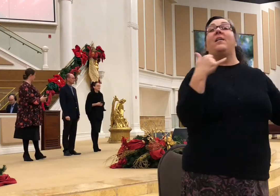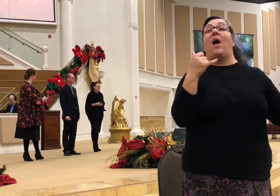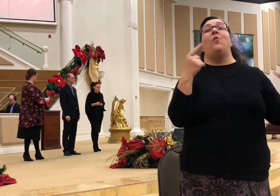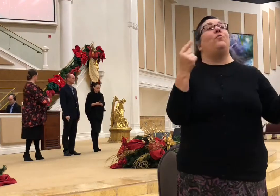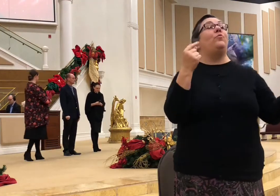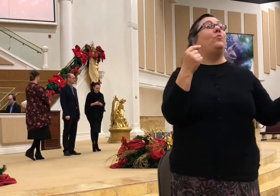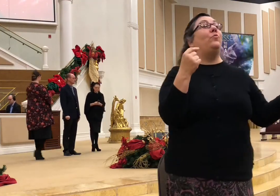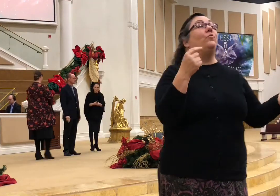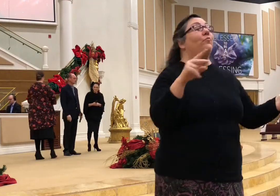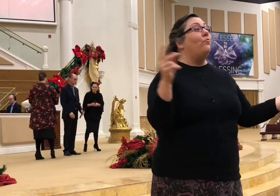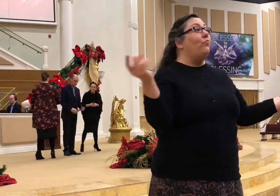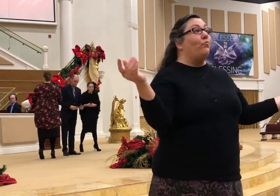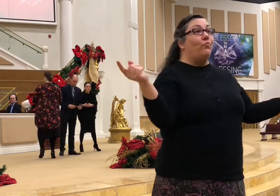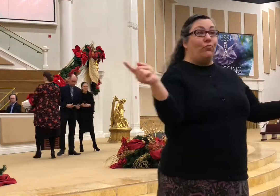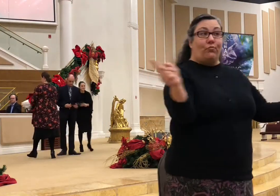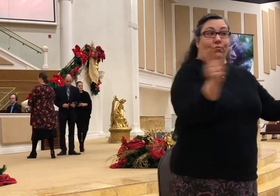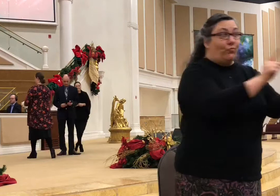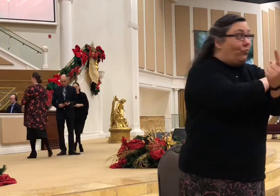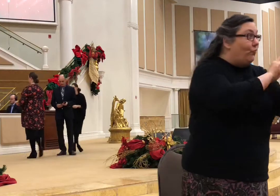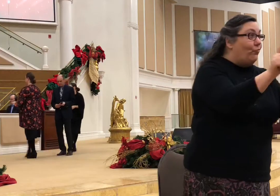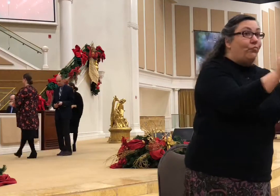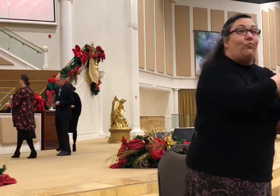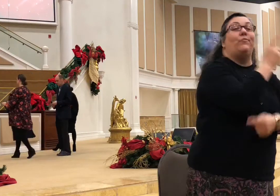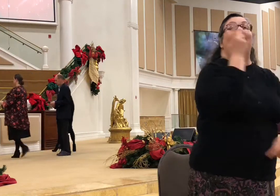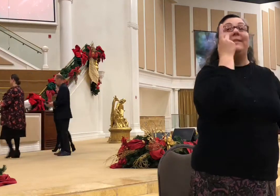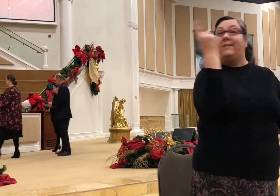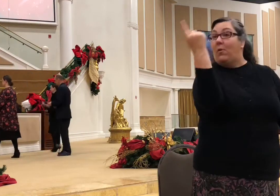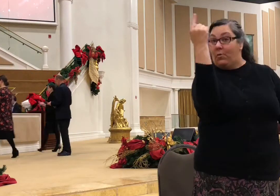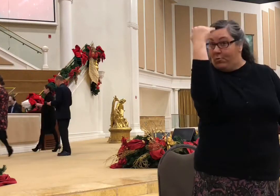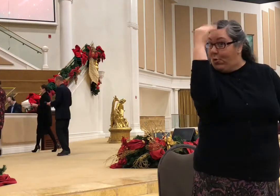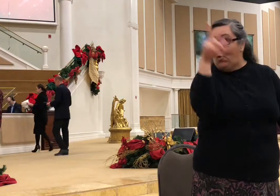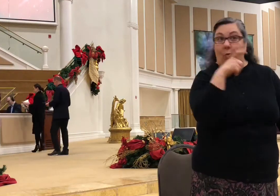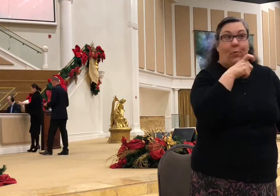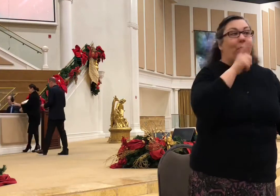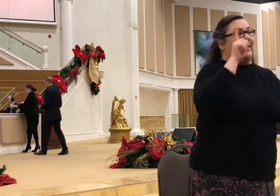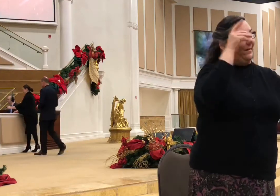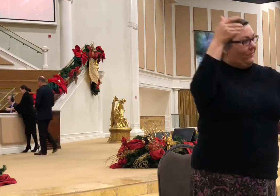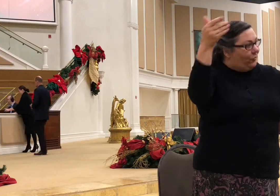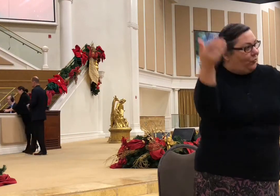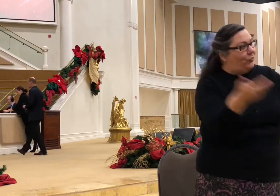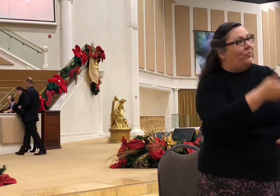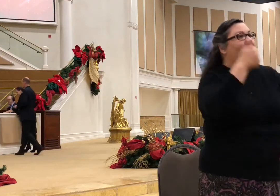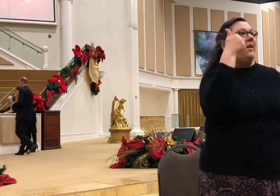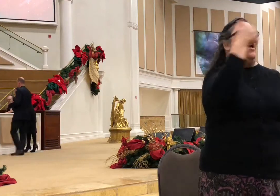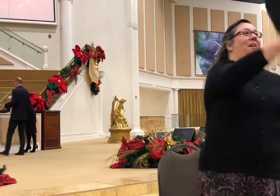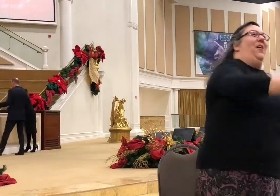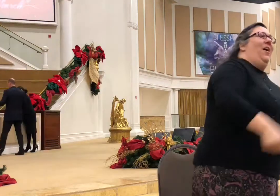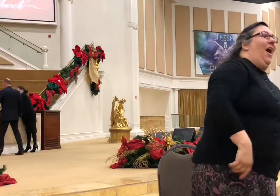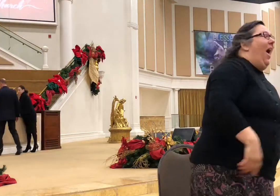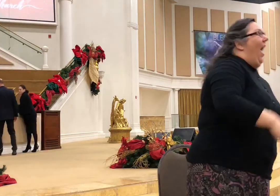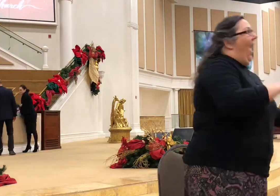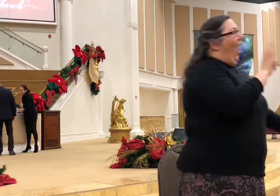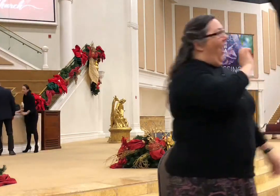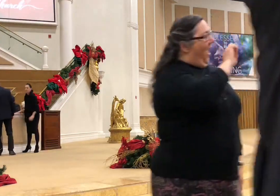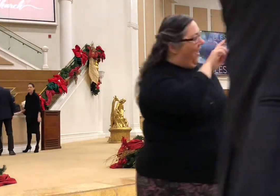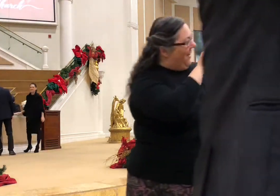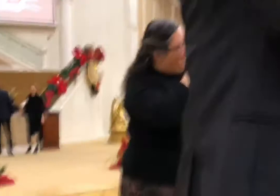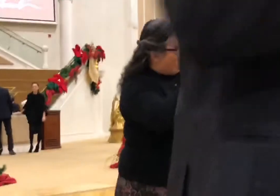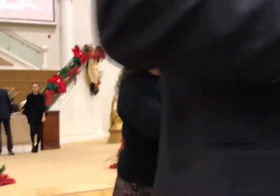across an aisle, step across a section if you see somebody you don't know. Introduce yourself. Make them feel at home tonight.